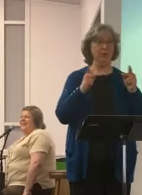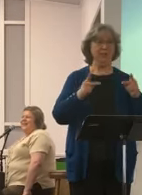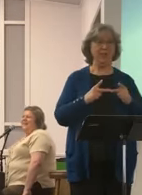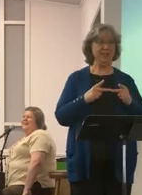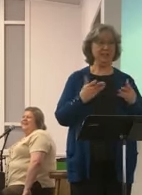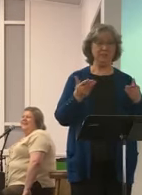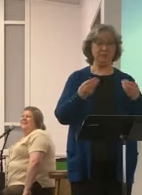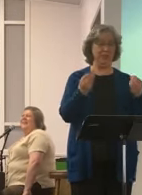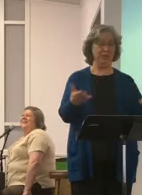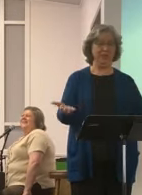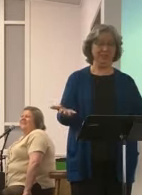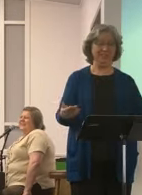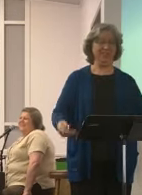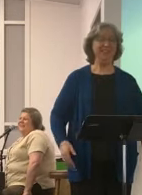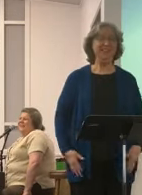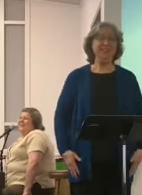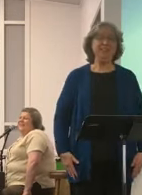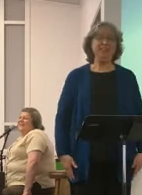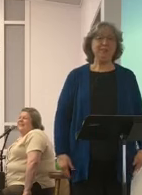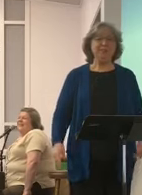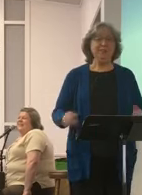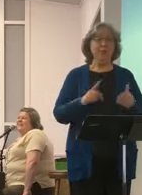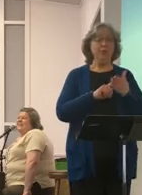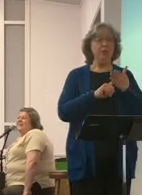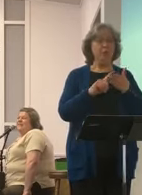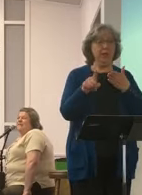don't have any place to put 4,000 eggs. So